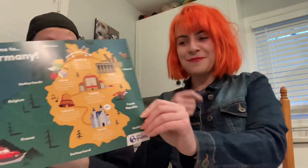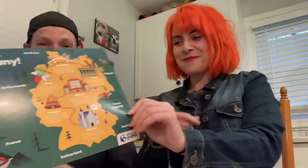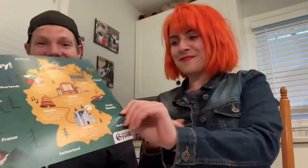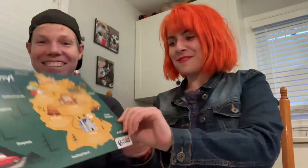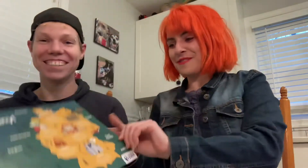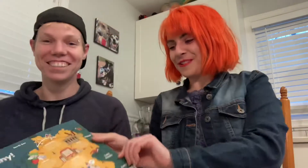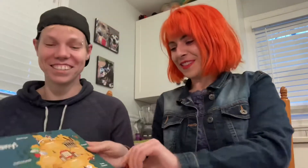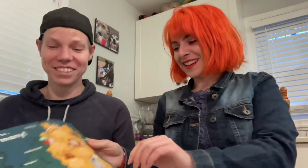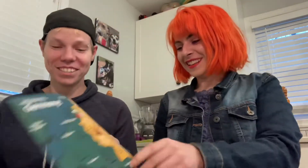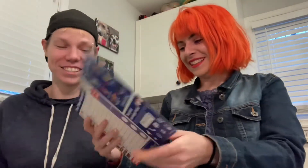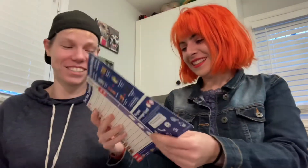Cool.